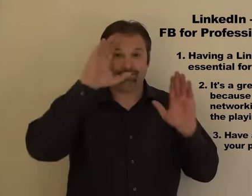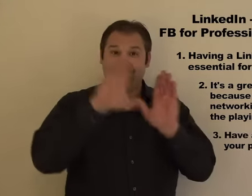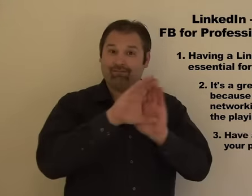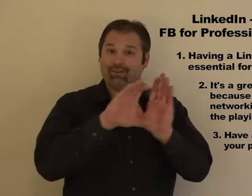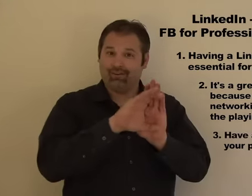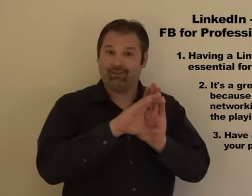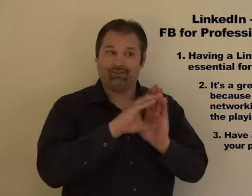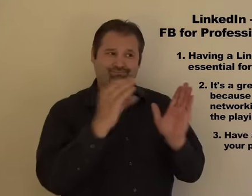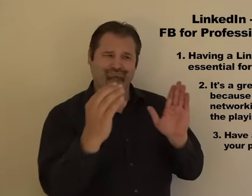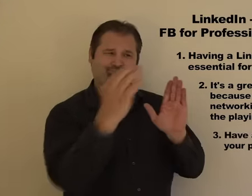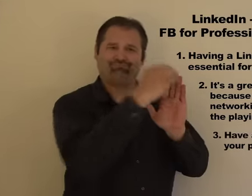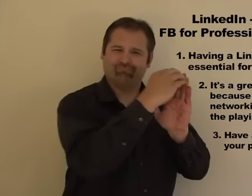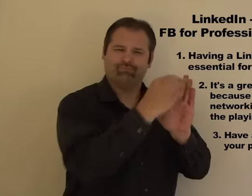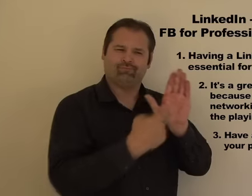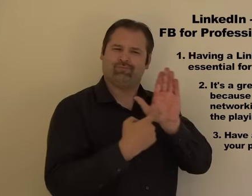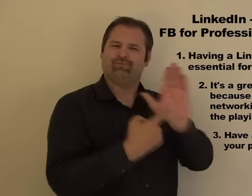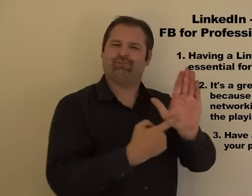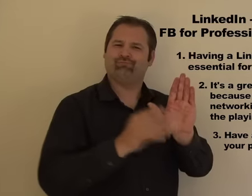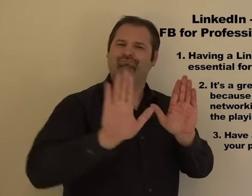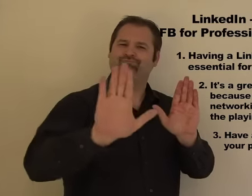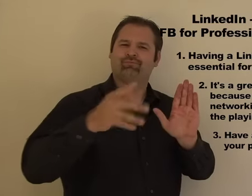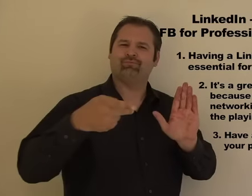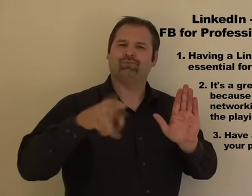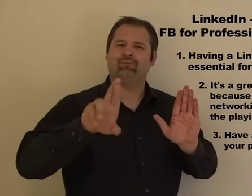Have a photo and fill out your profile completely.